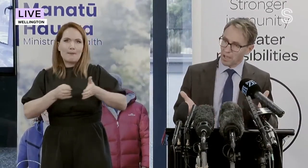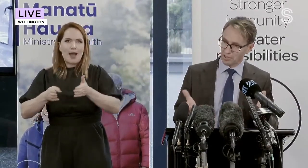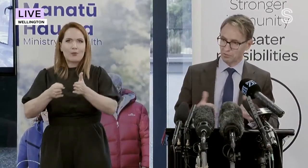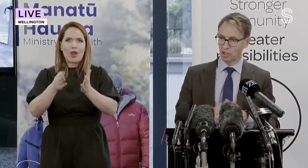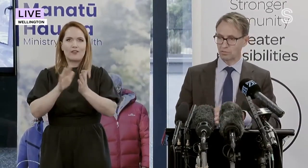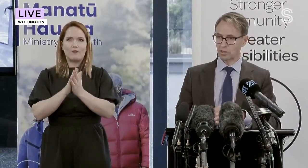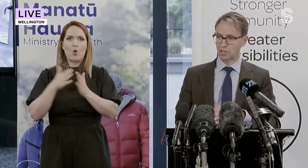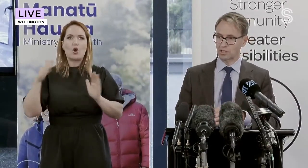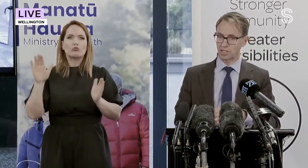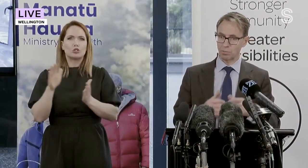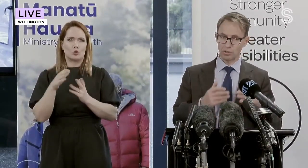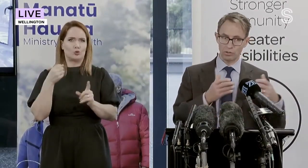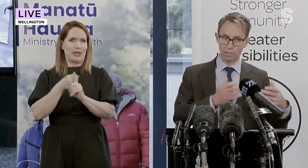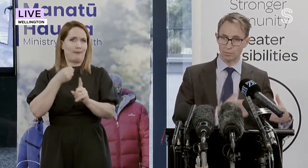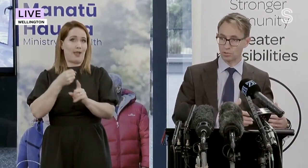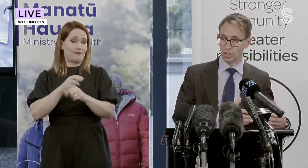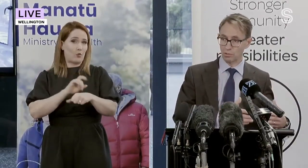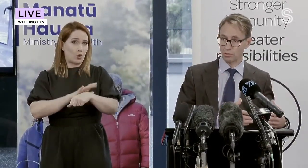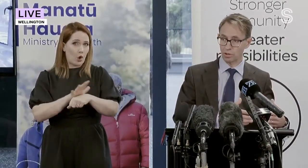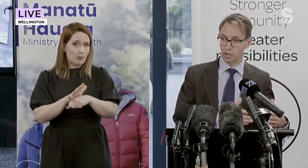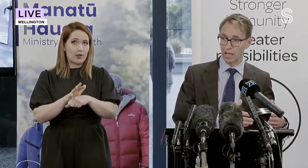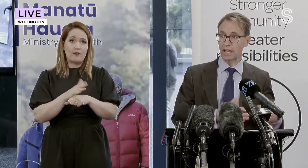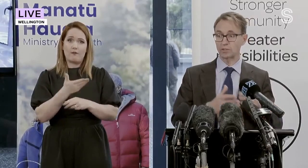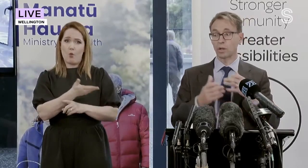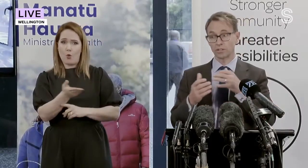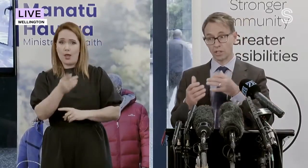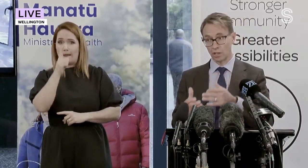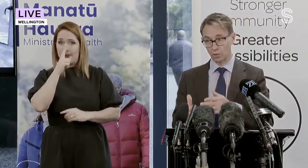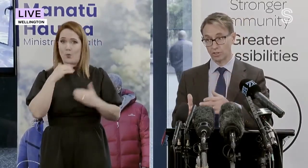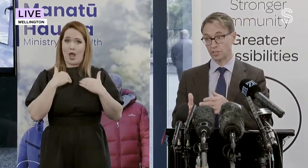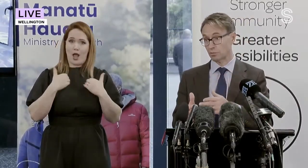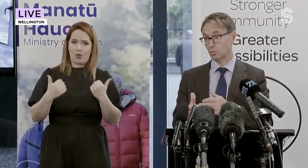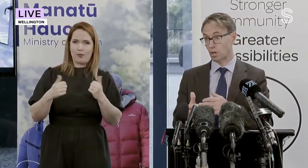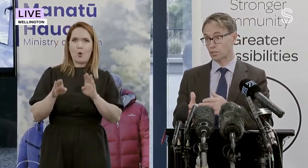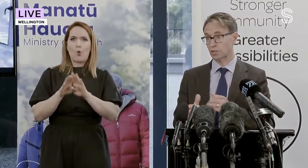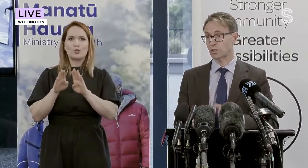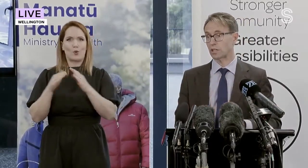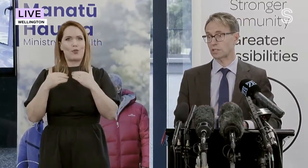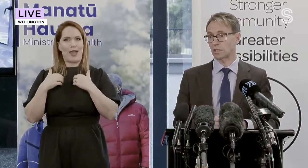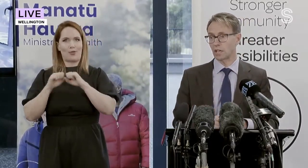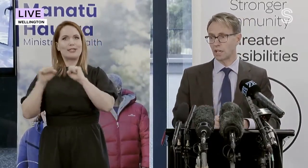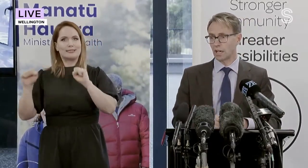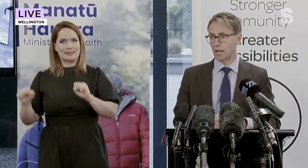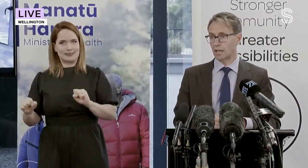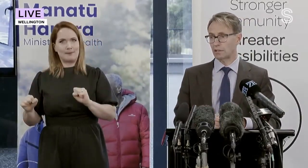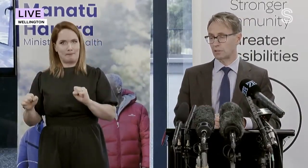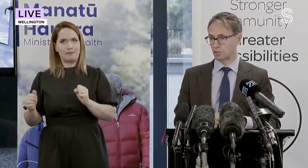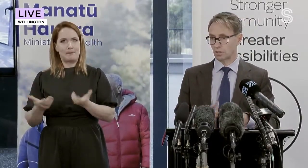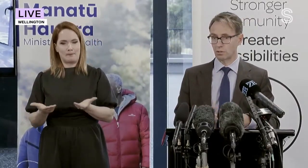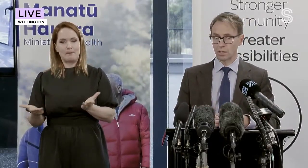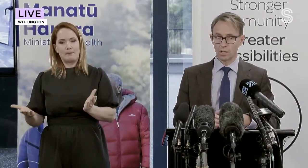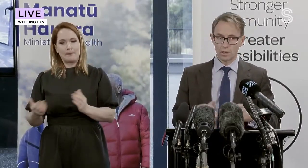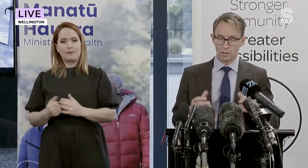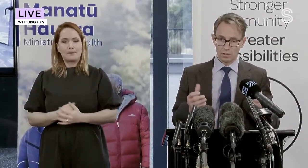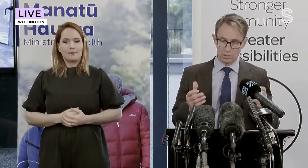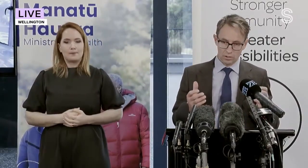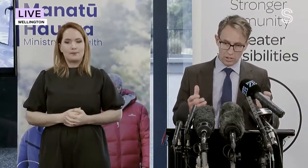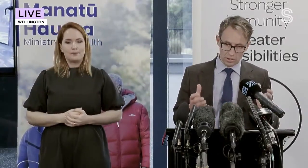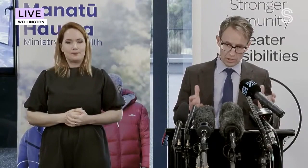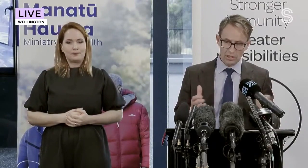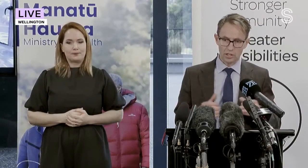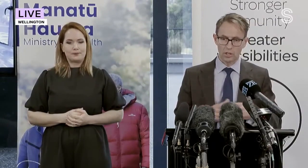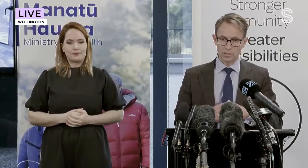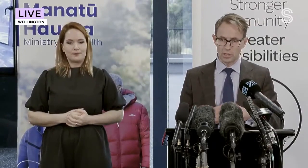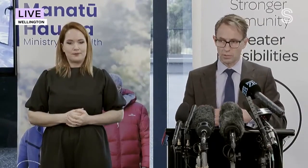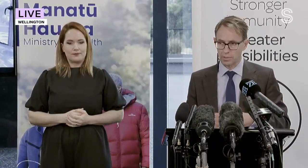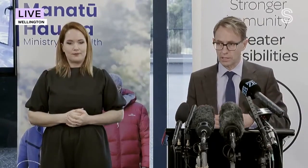the impact of COVID-19 both on people's health as well as our health system and wider society. And so